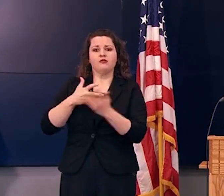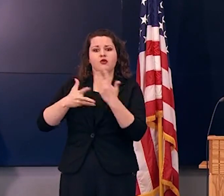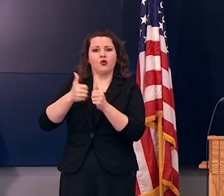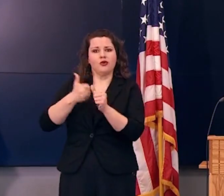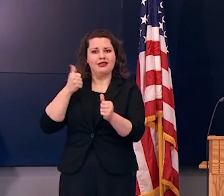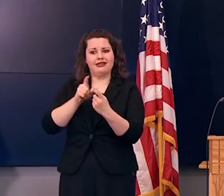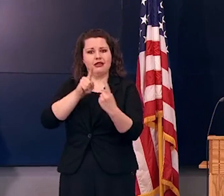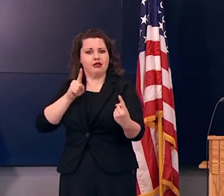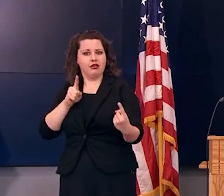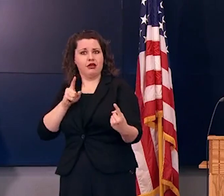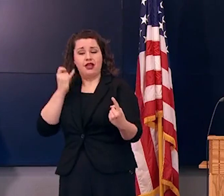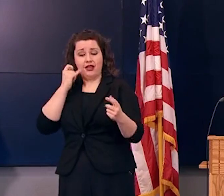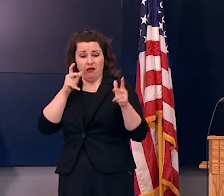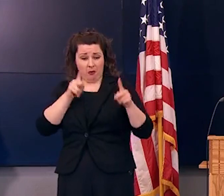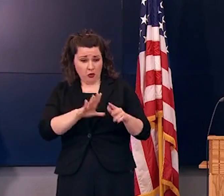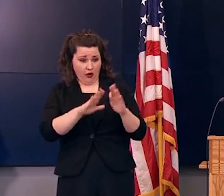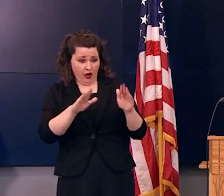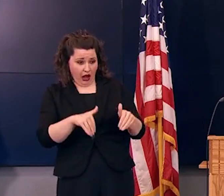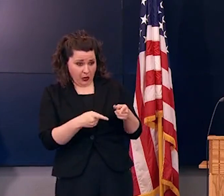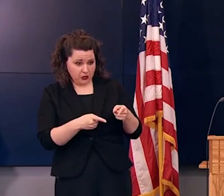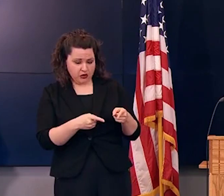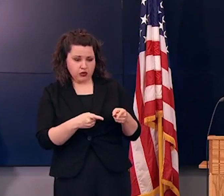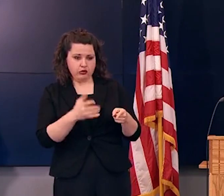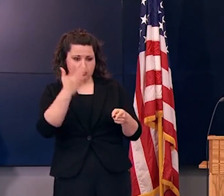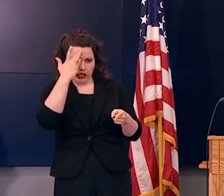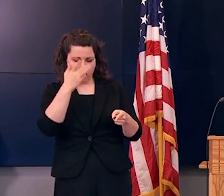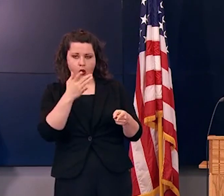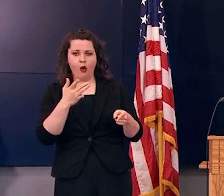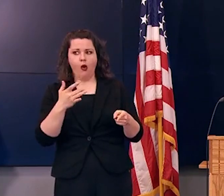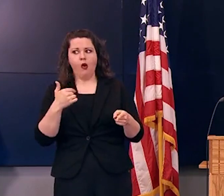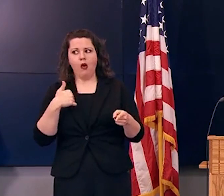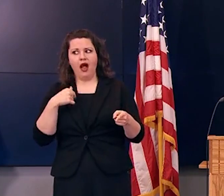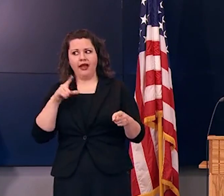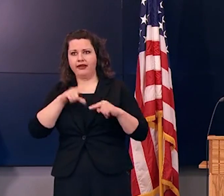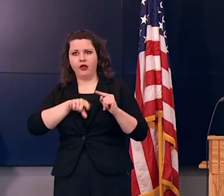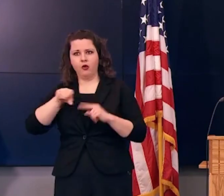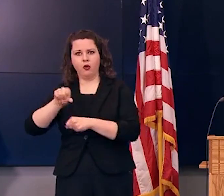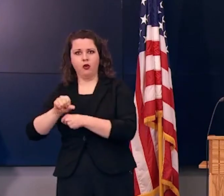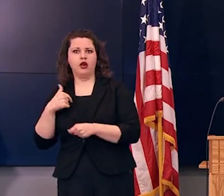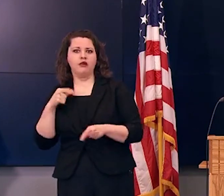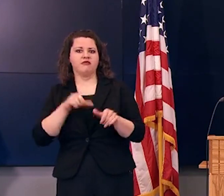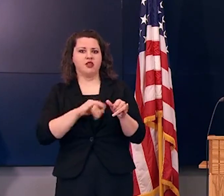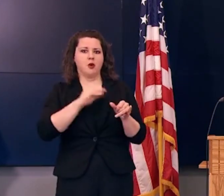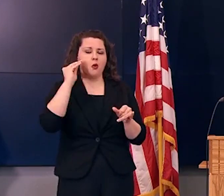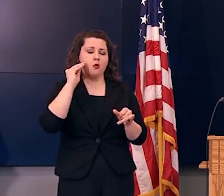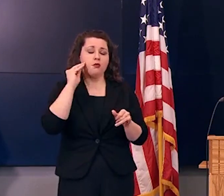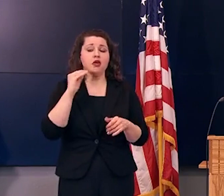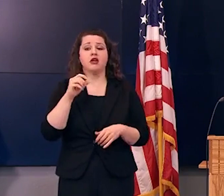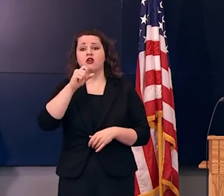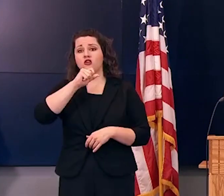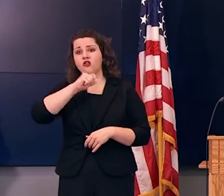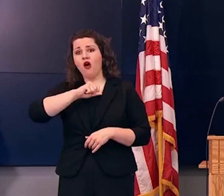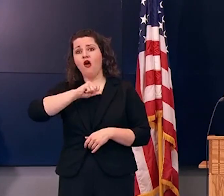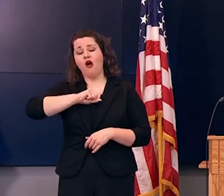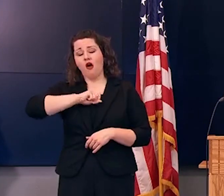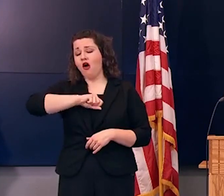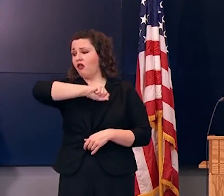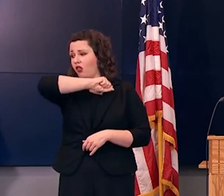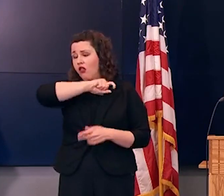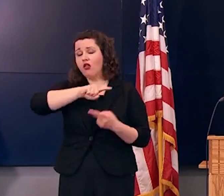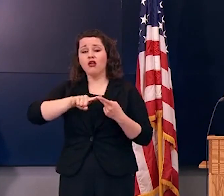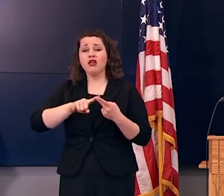distancing. If somebody in your household is sick, that you're staying home, that you're covering your cough, that you're, mitigating the efforts even